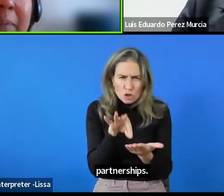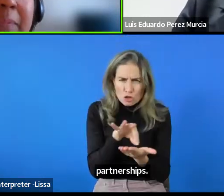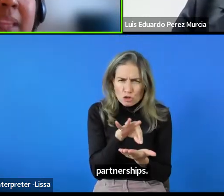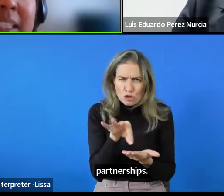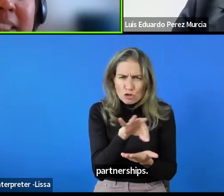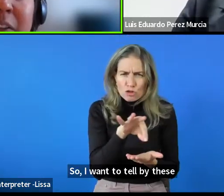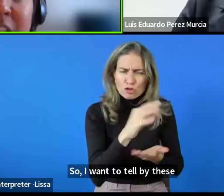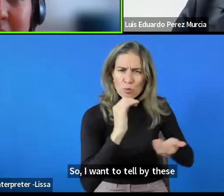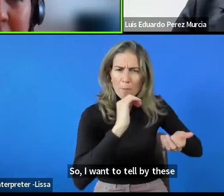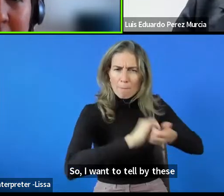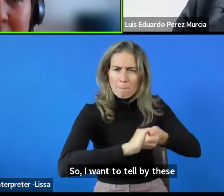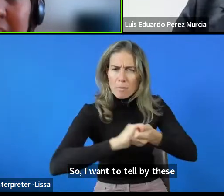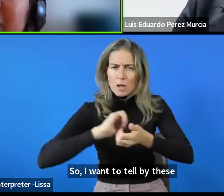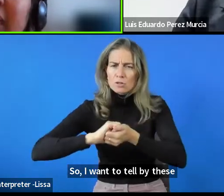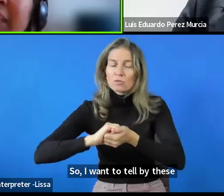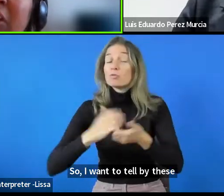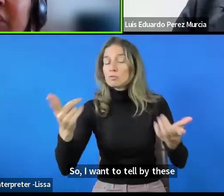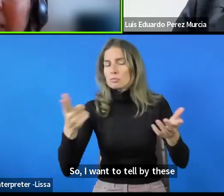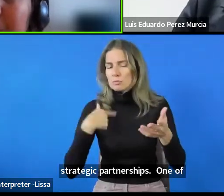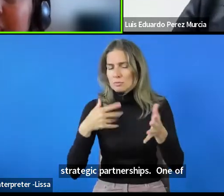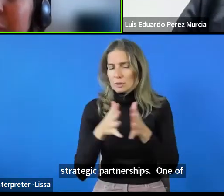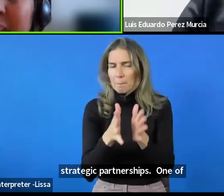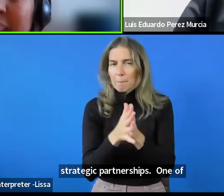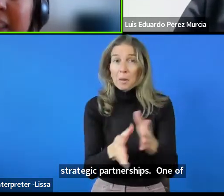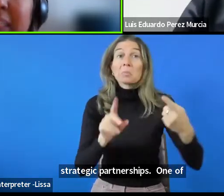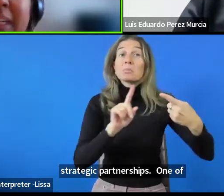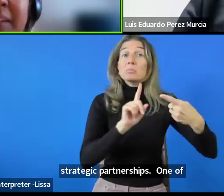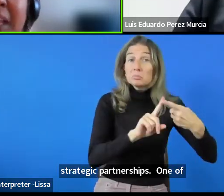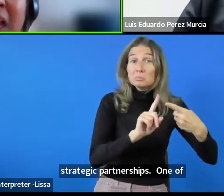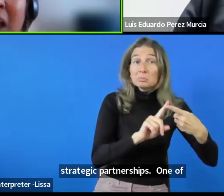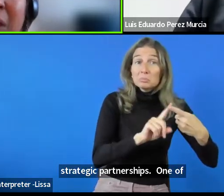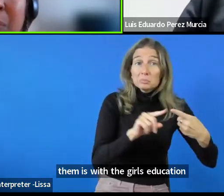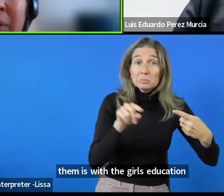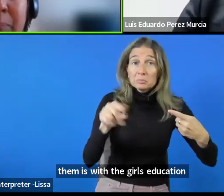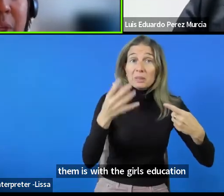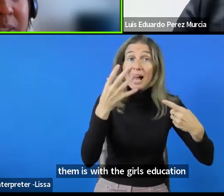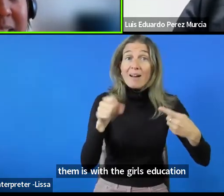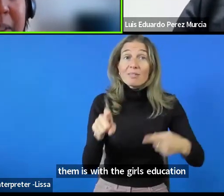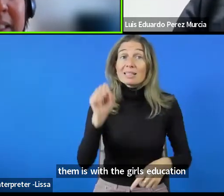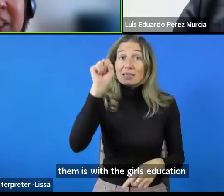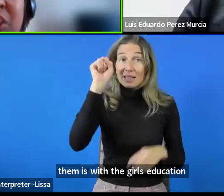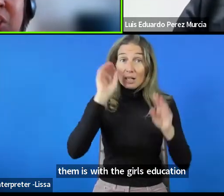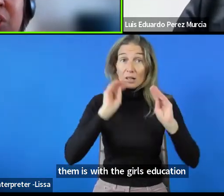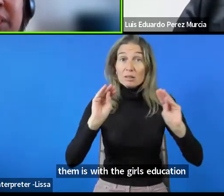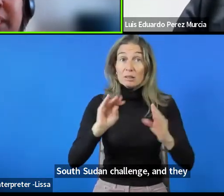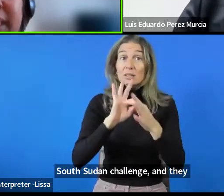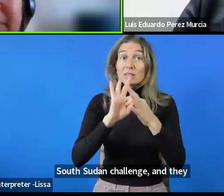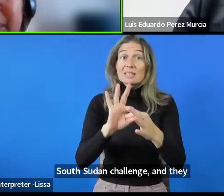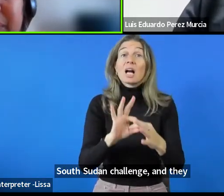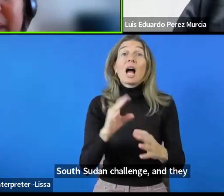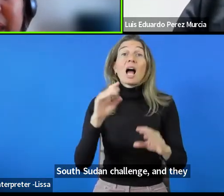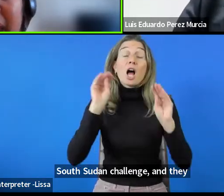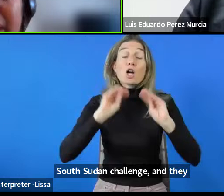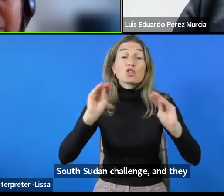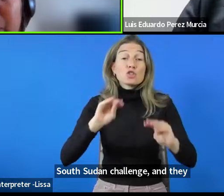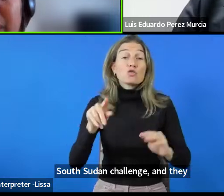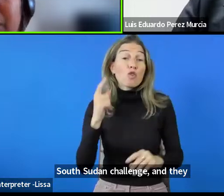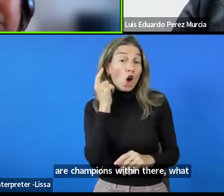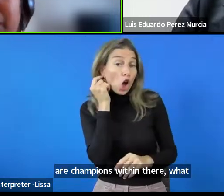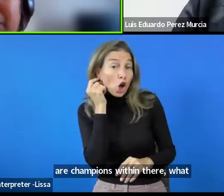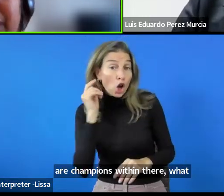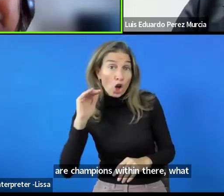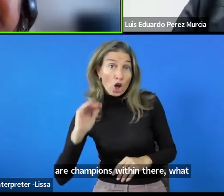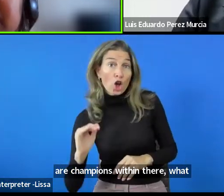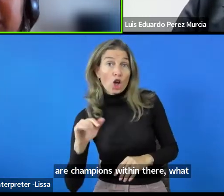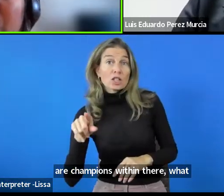Education South Sudan Challenge, and there are champions within there, pro-disability inclusion, and they've been, and with